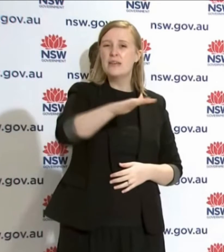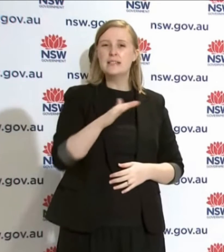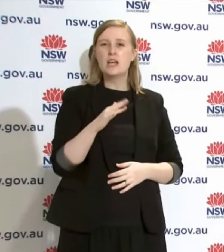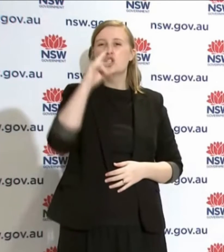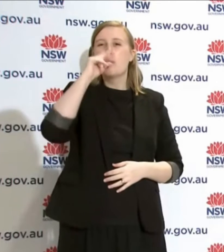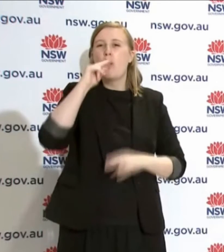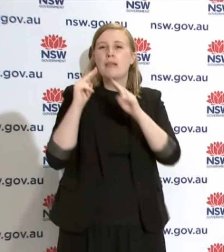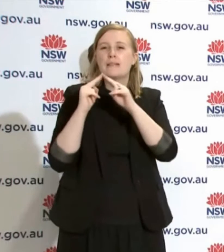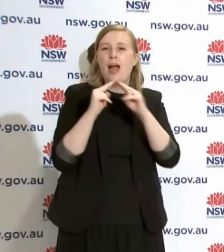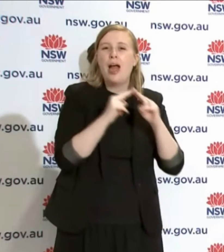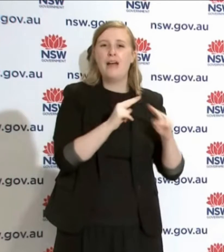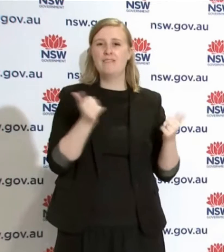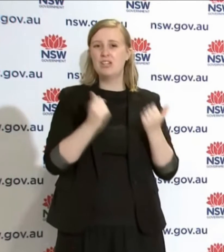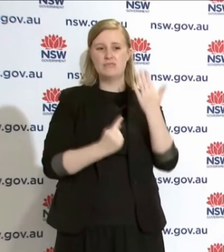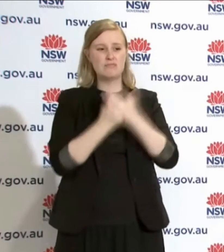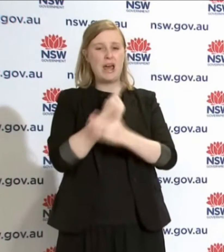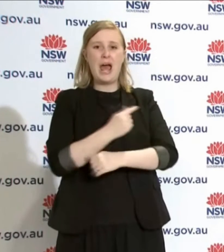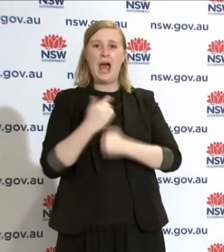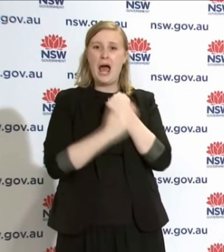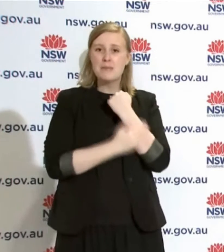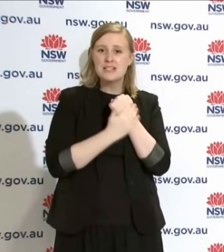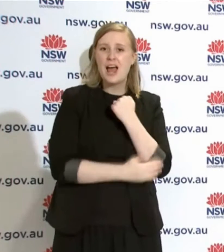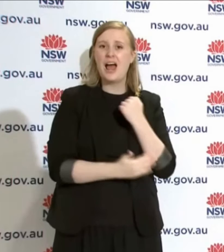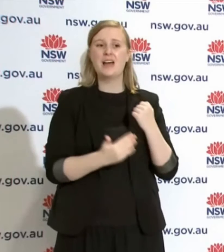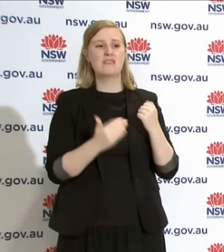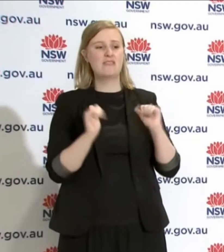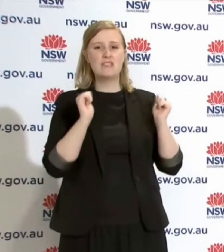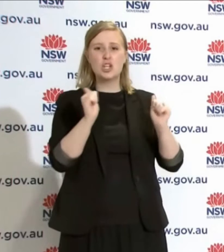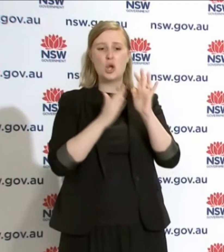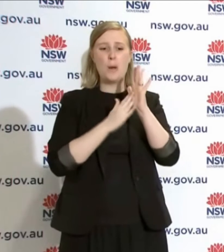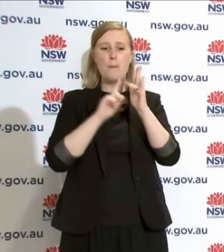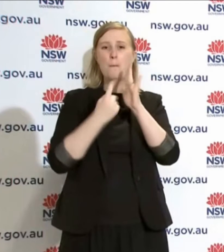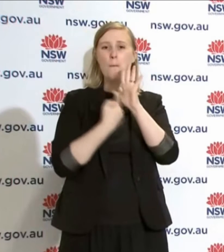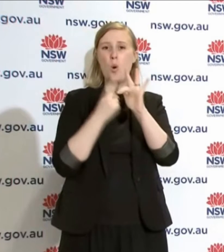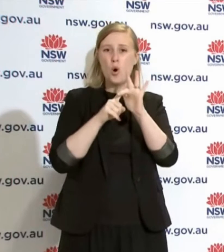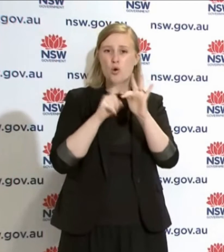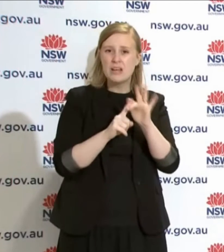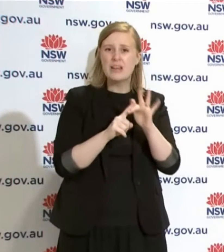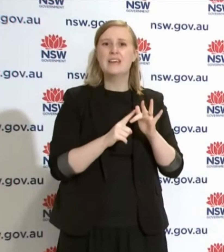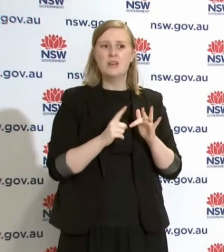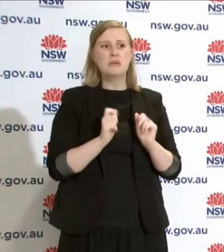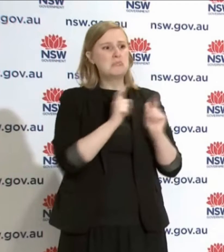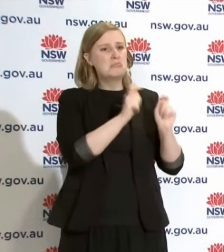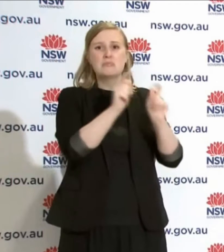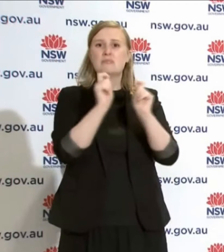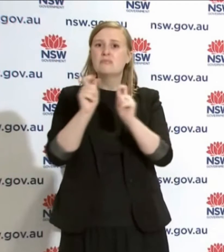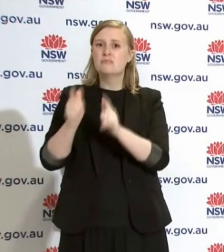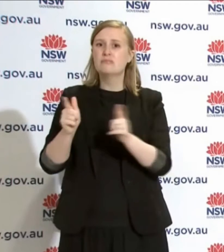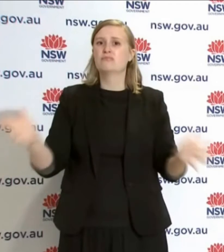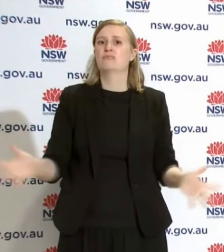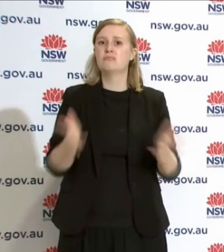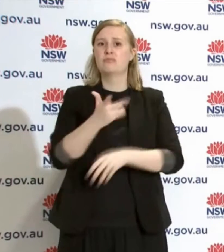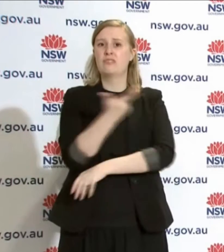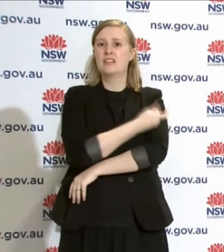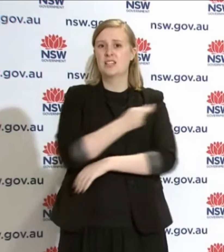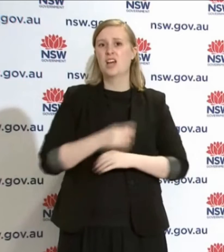We've seen it in Armidale, we've seen it in Verrell, and shortly in Moree. And again, to everybody, please get vaccinated. Those days are normally not